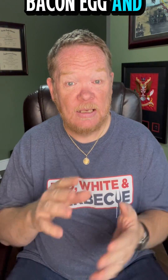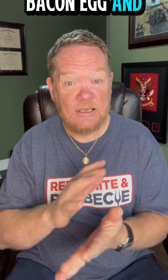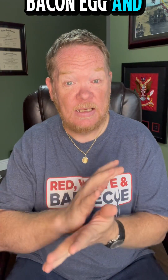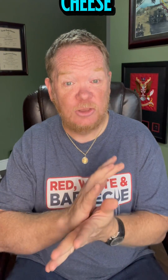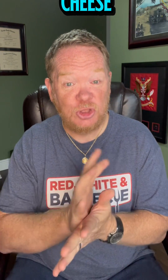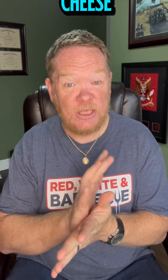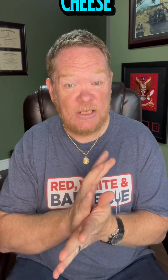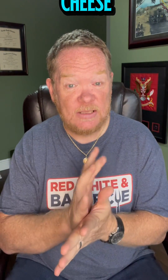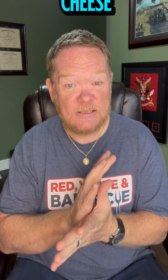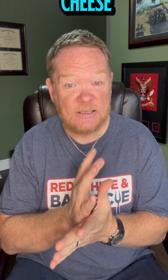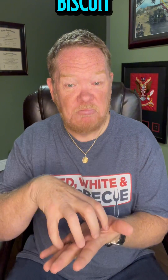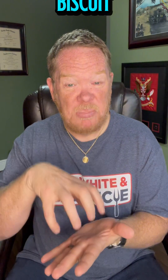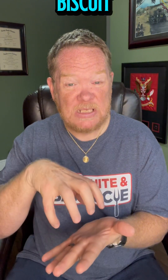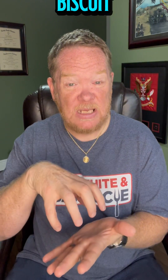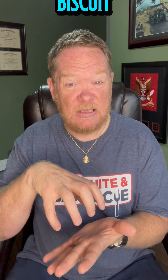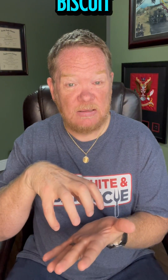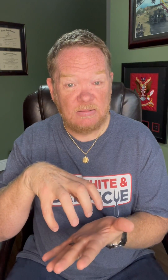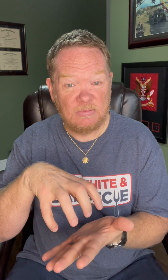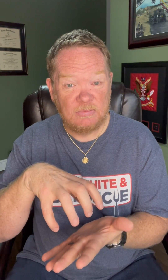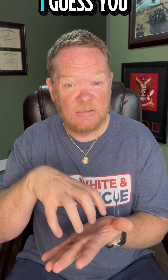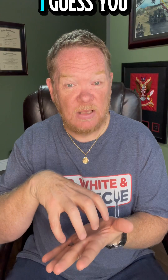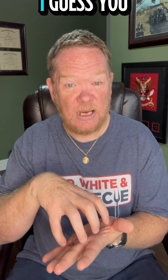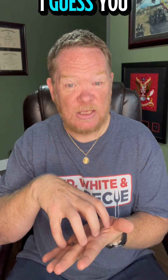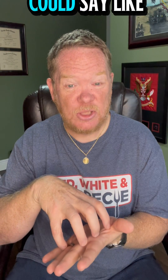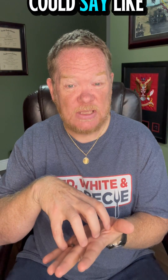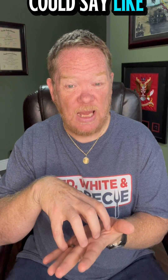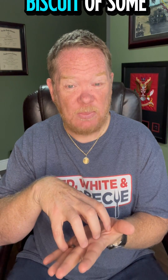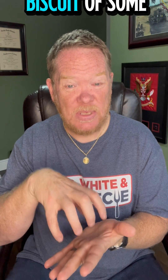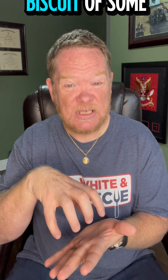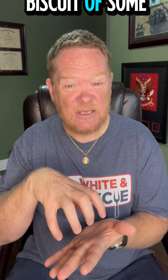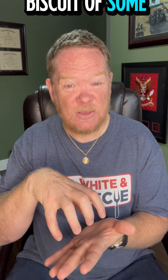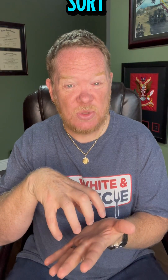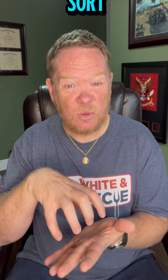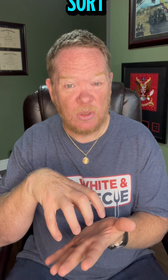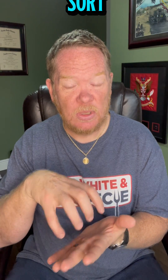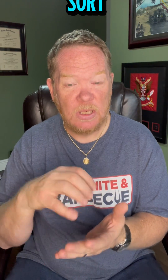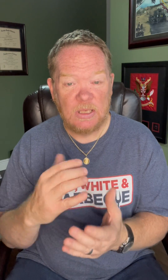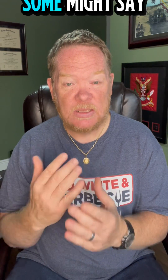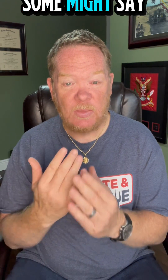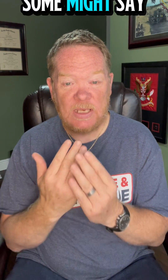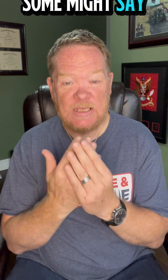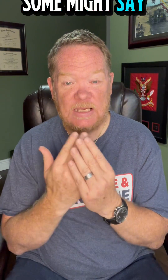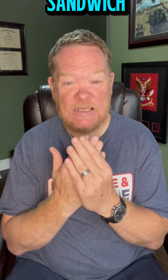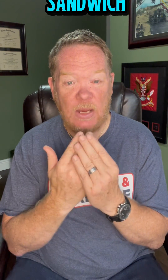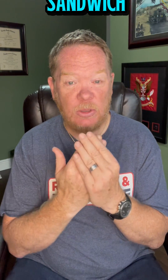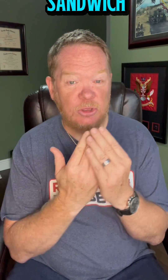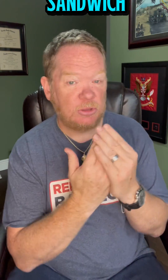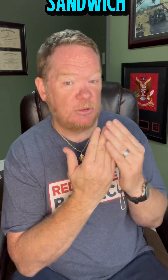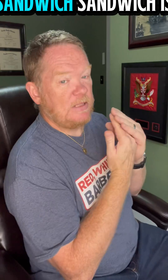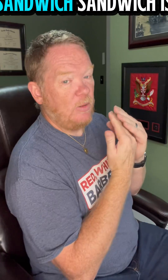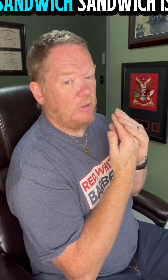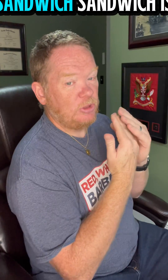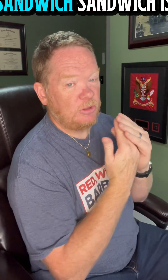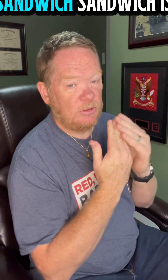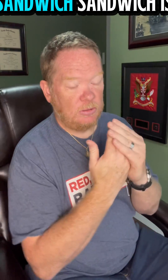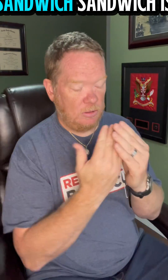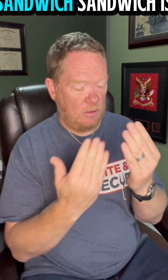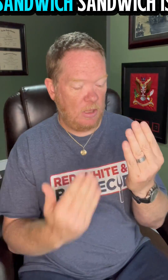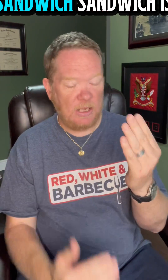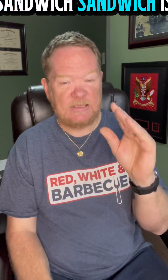and cheese. Biscuit. I guess you could say like biscuit of some sort. Some might say sandwich, sandwich. Sandwich